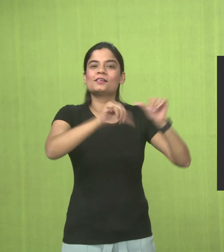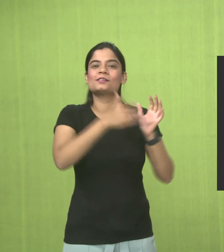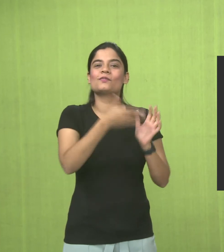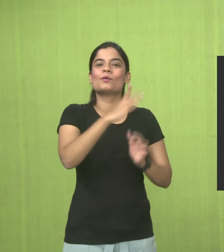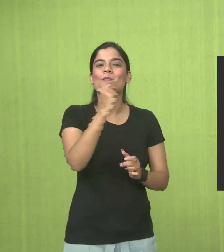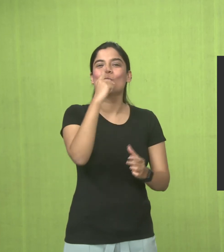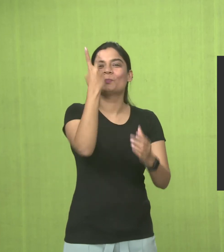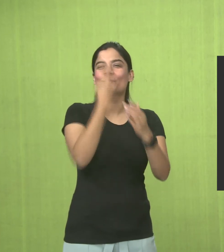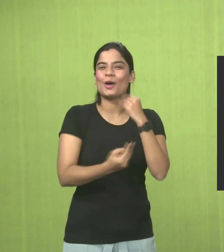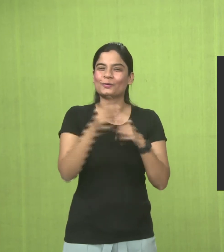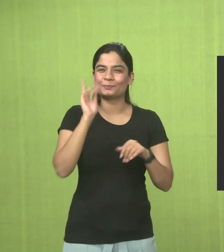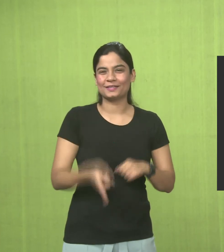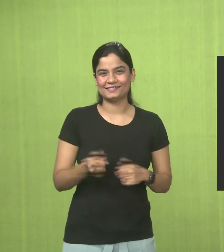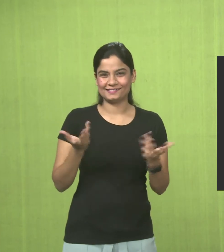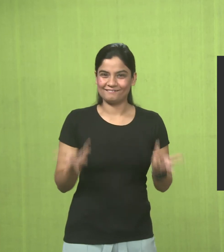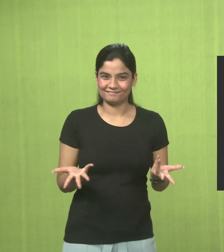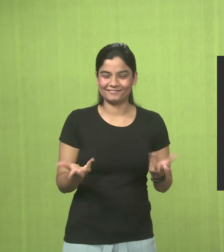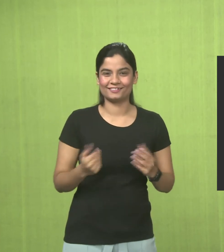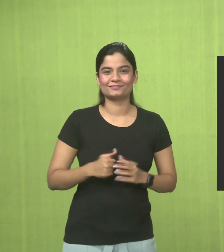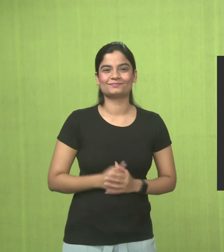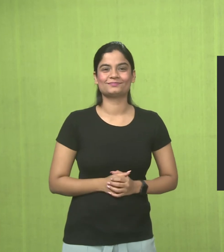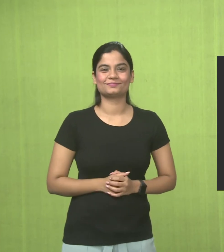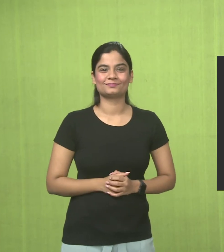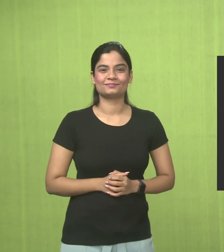And that's what we learn from home science.